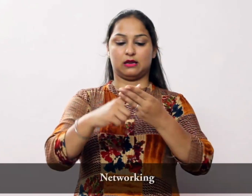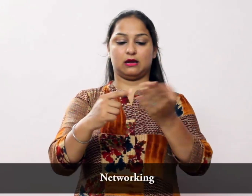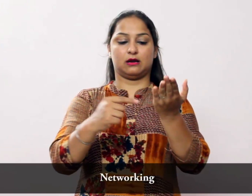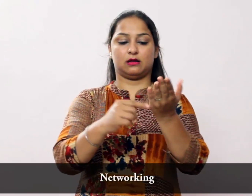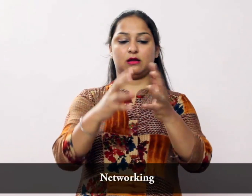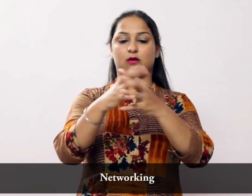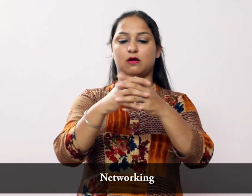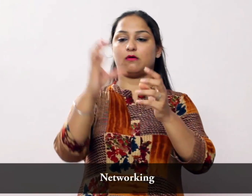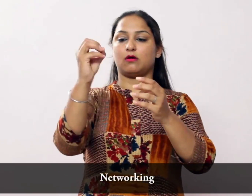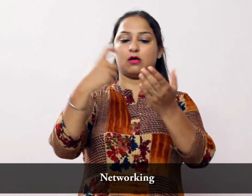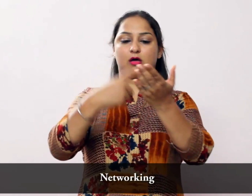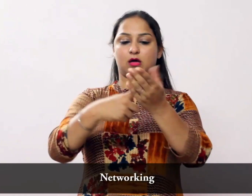Networking.